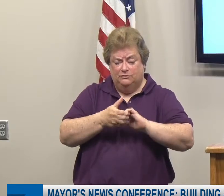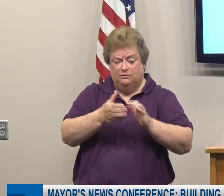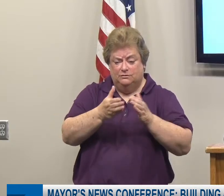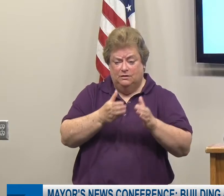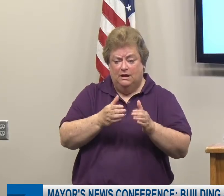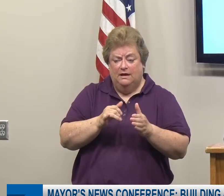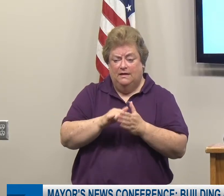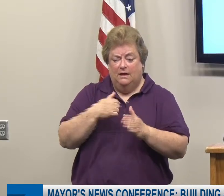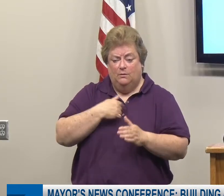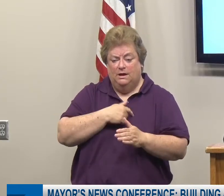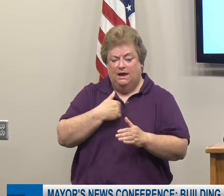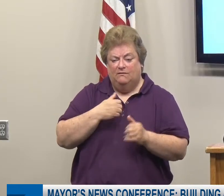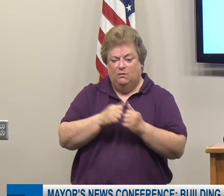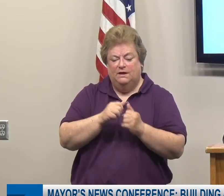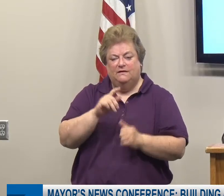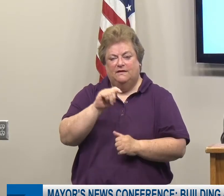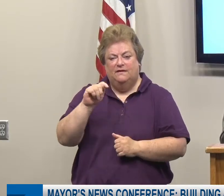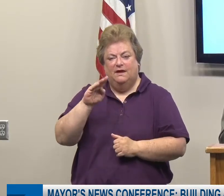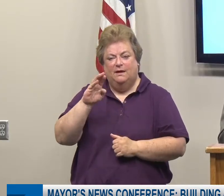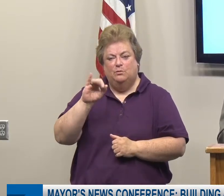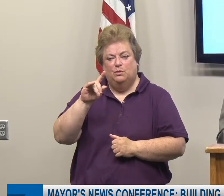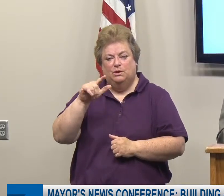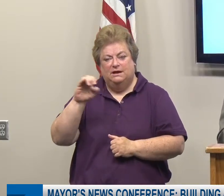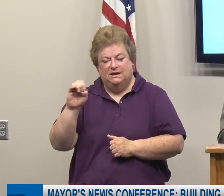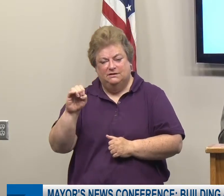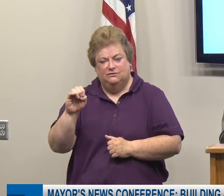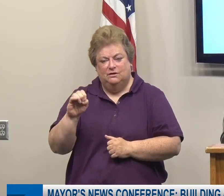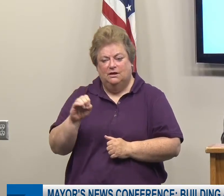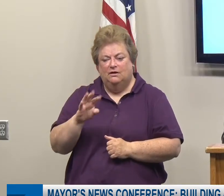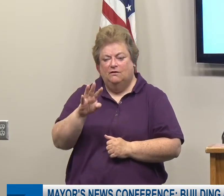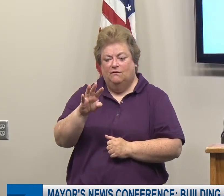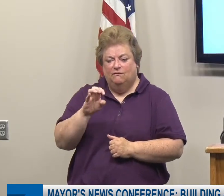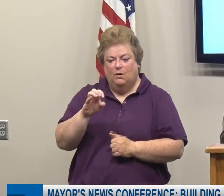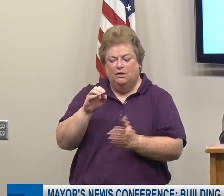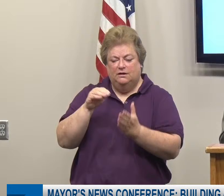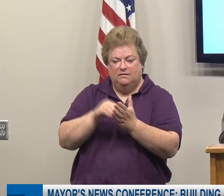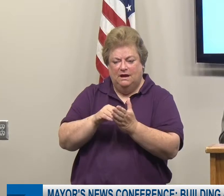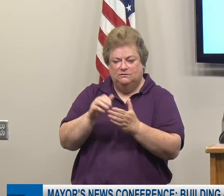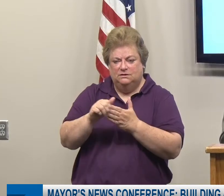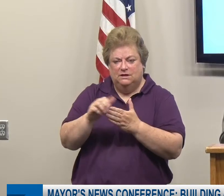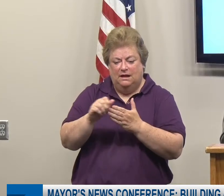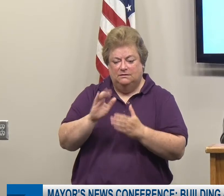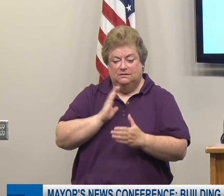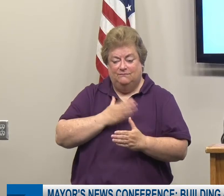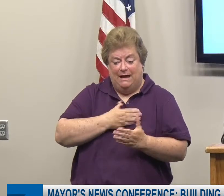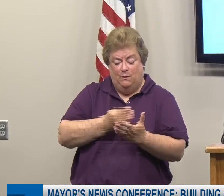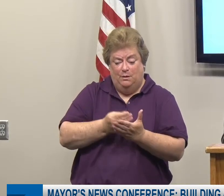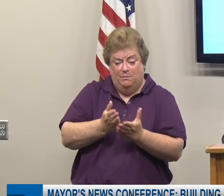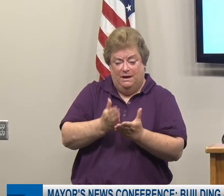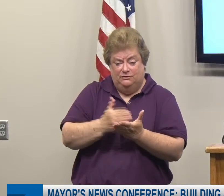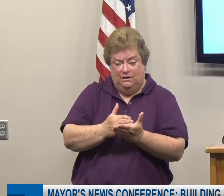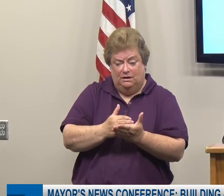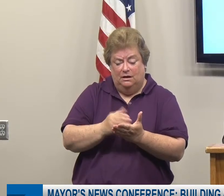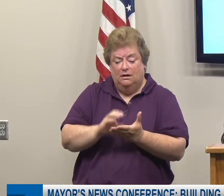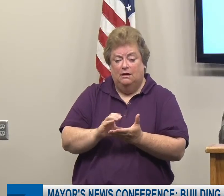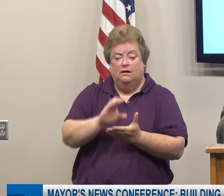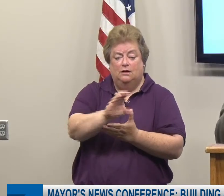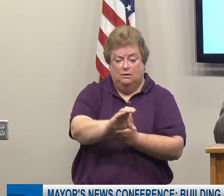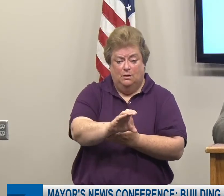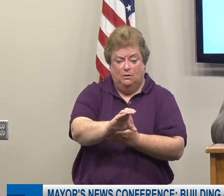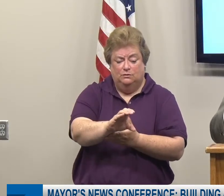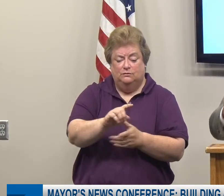have with the Bridge. More than $400,000 of the Lincoln Police Department budget goes